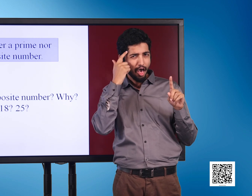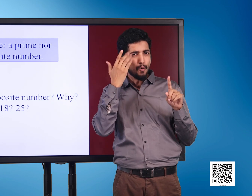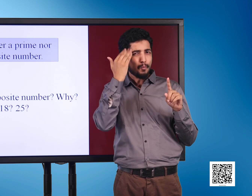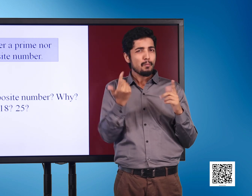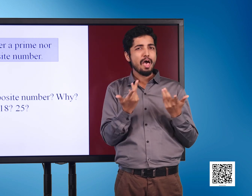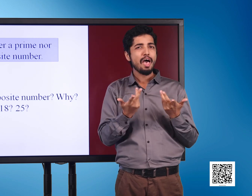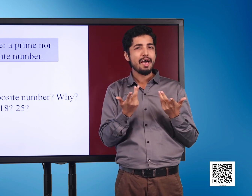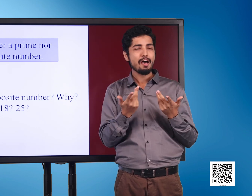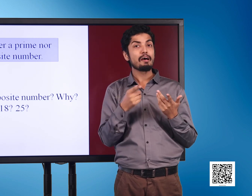Why?